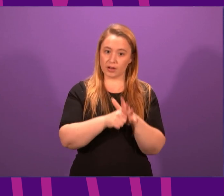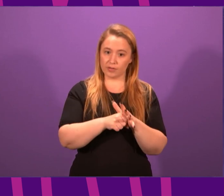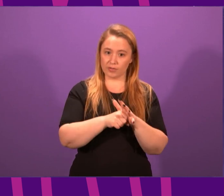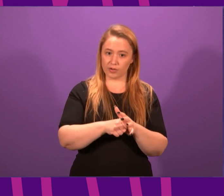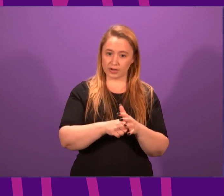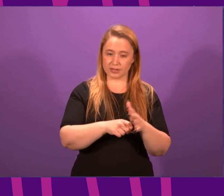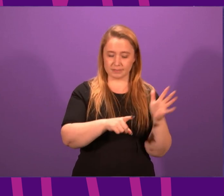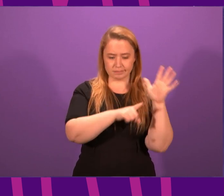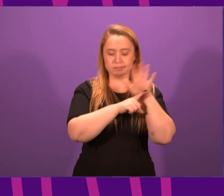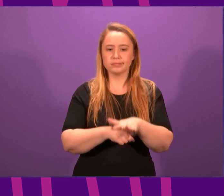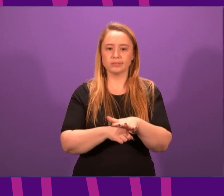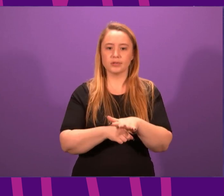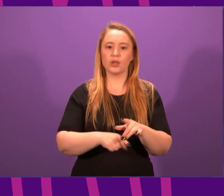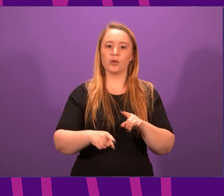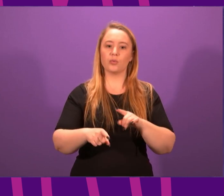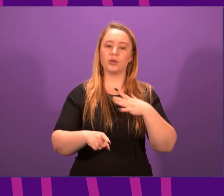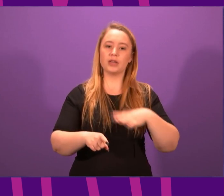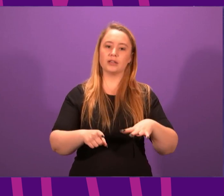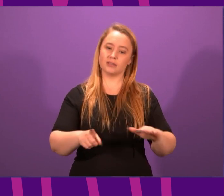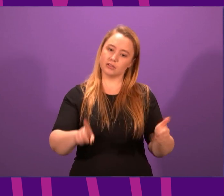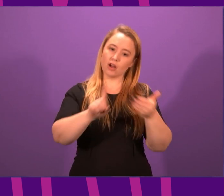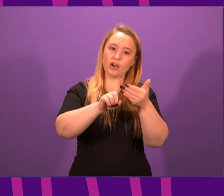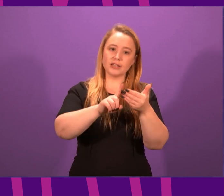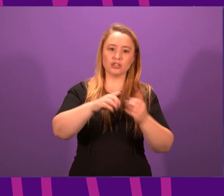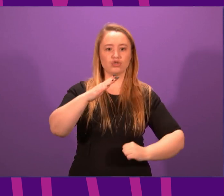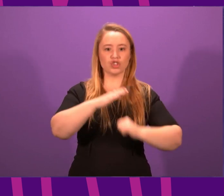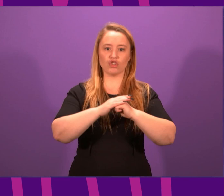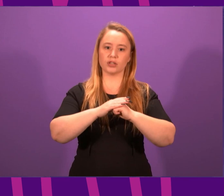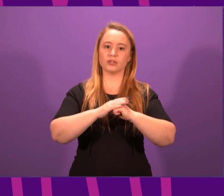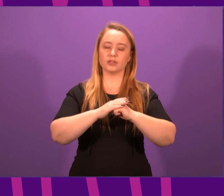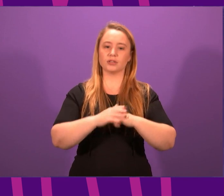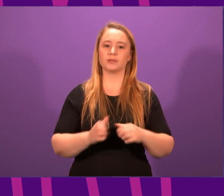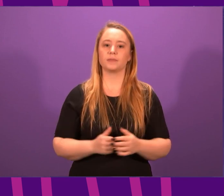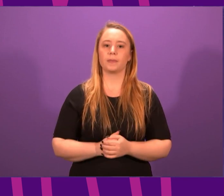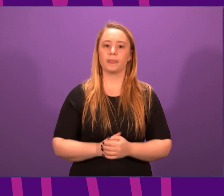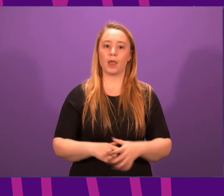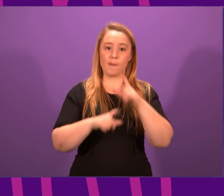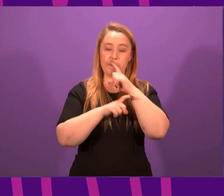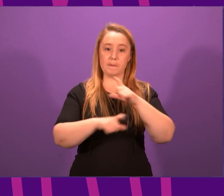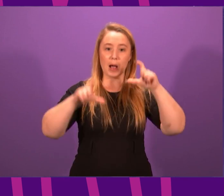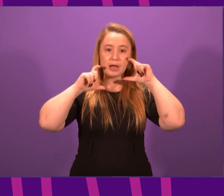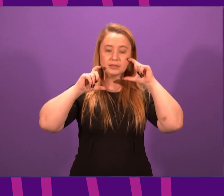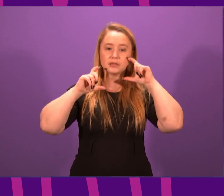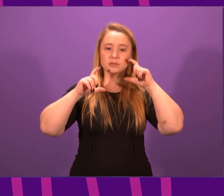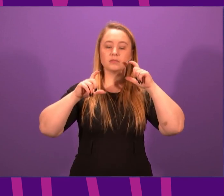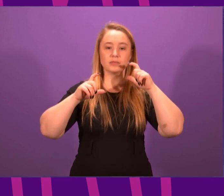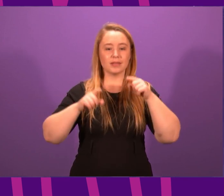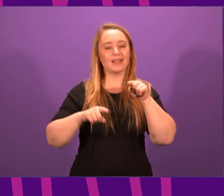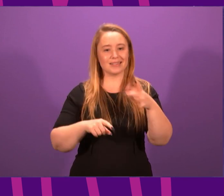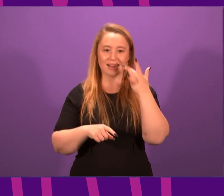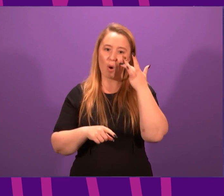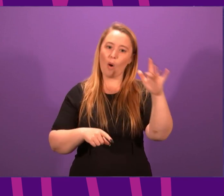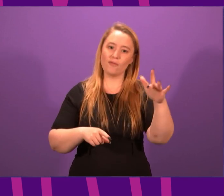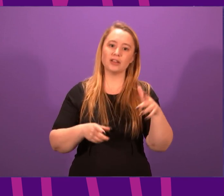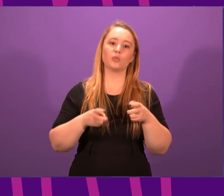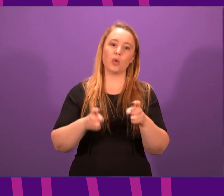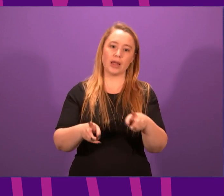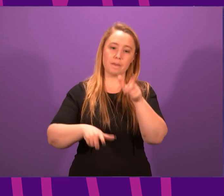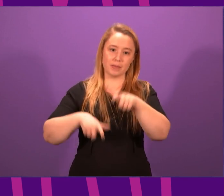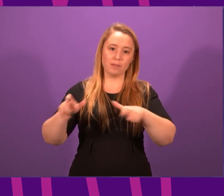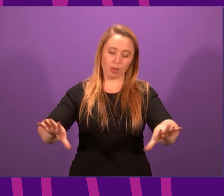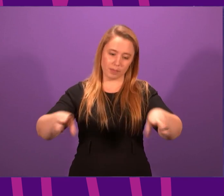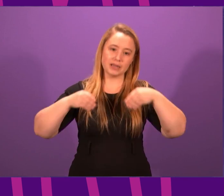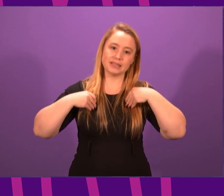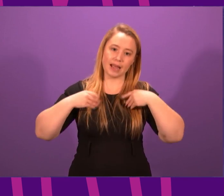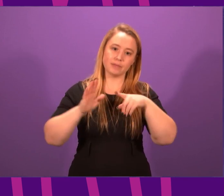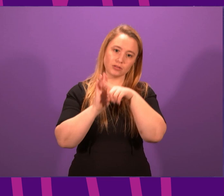restrictions, and I look forward to those in due course. The widespread adoption of masks is one of the most obvious ways the public has complied with regulations to